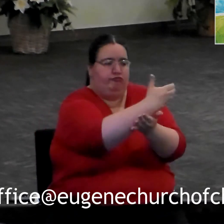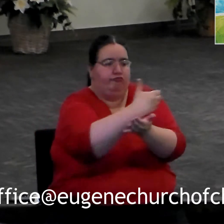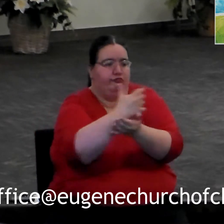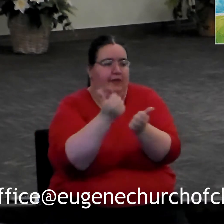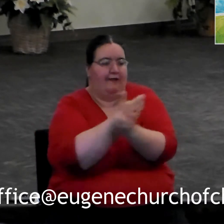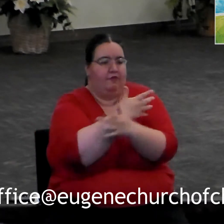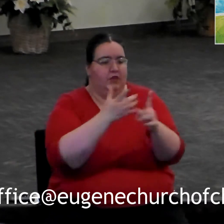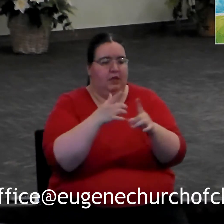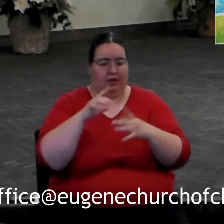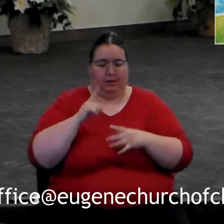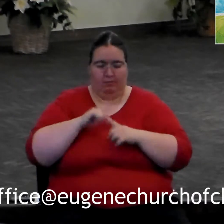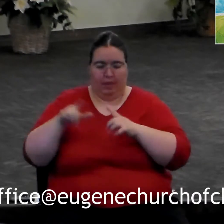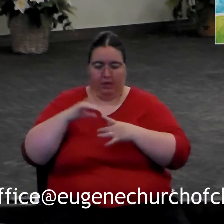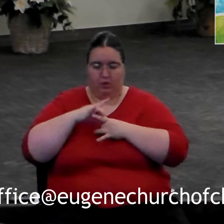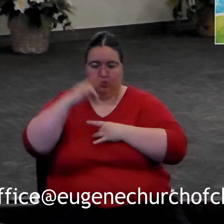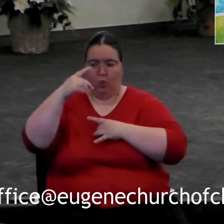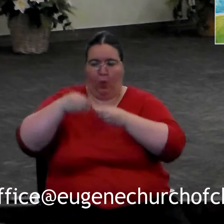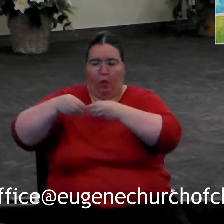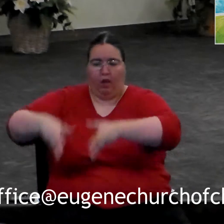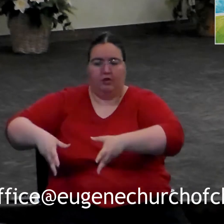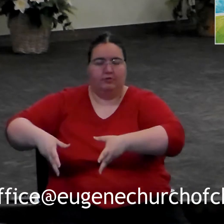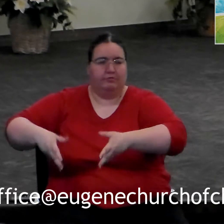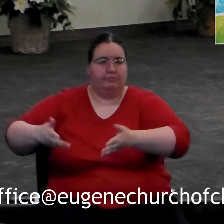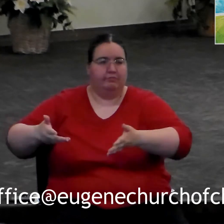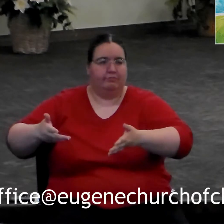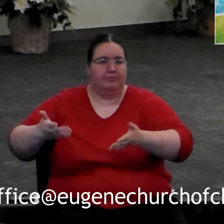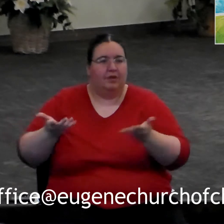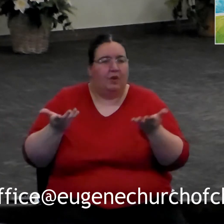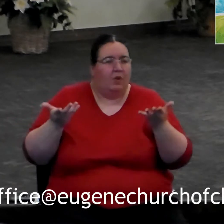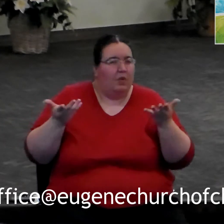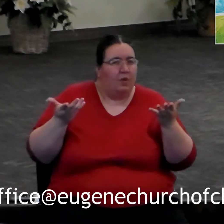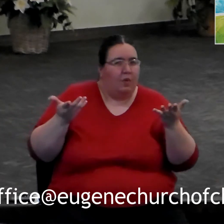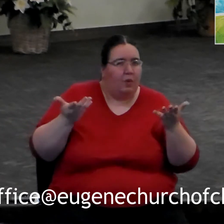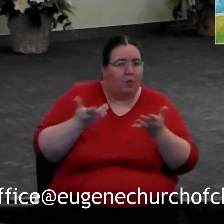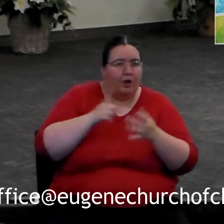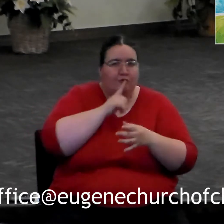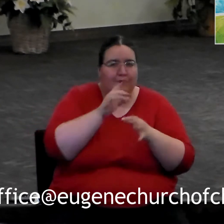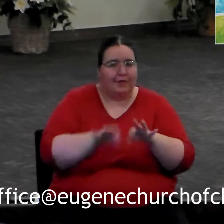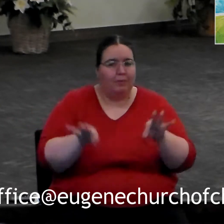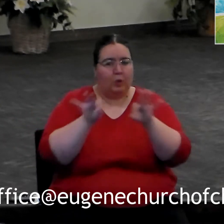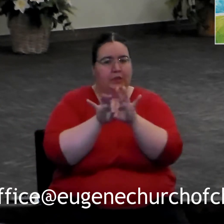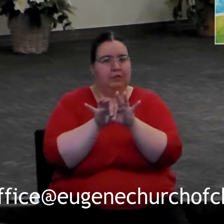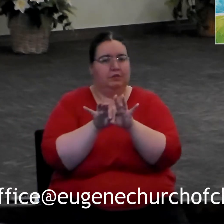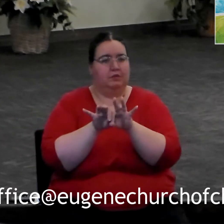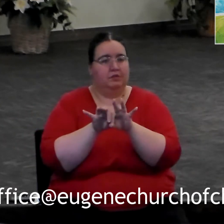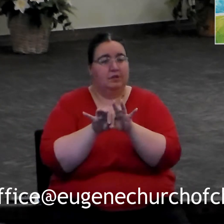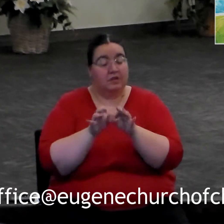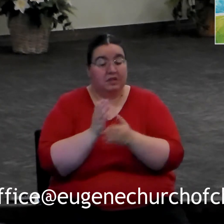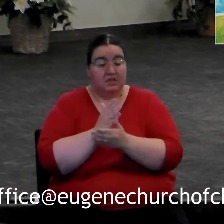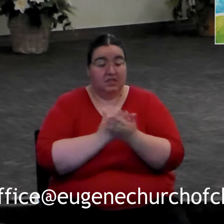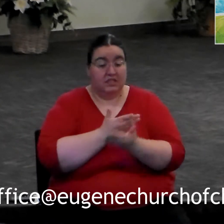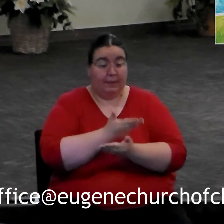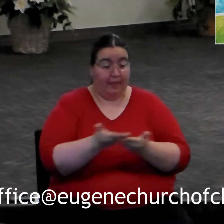What really matters? And I think there are things on earth that really matter. And generally speaking, those things are people.